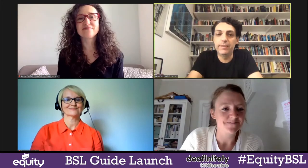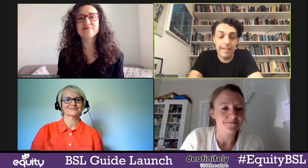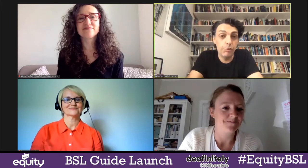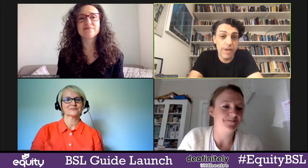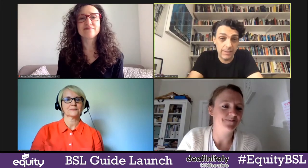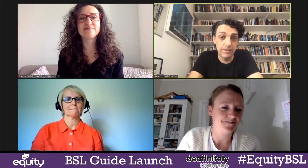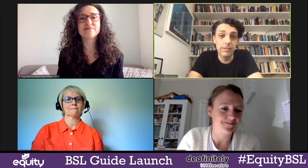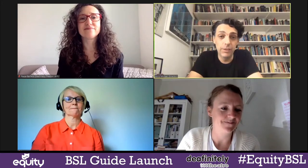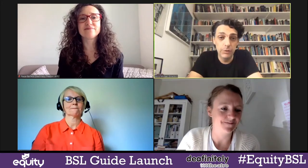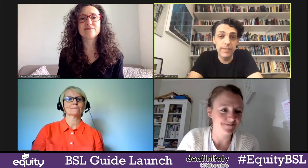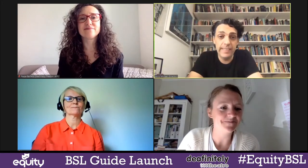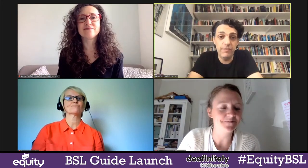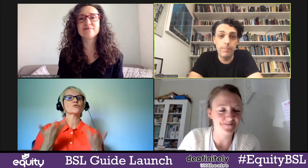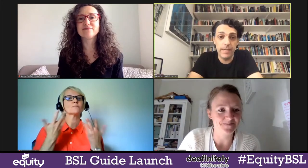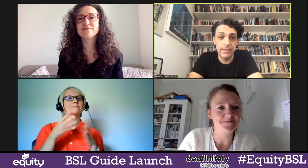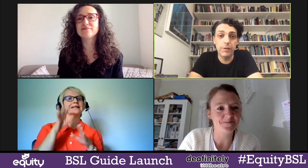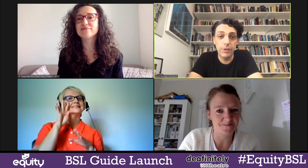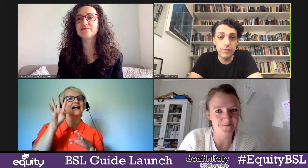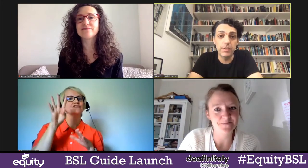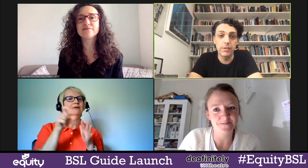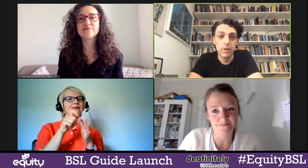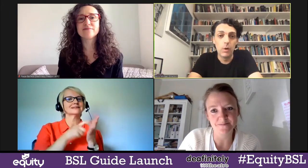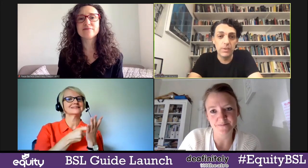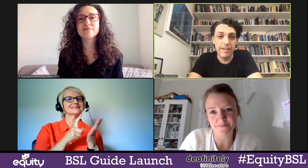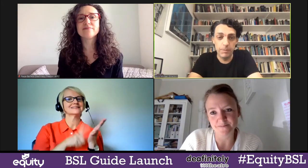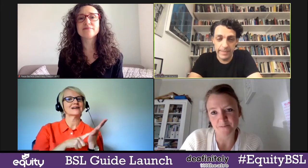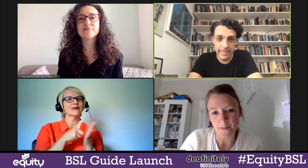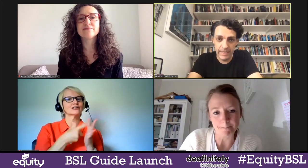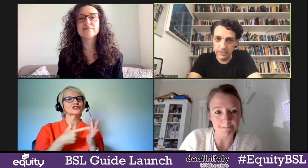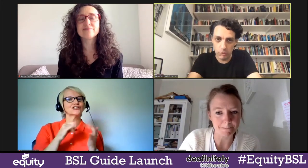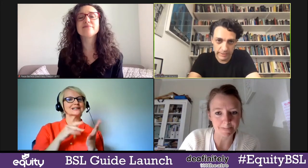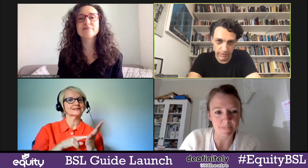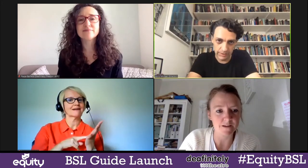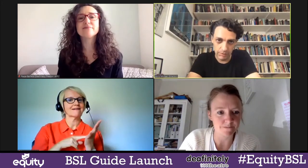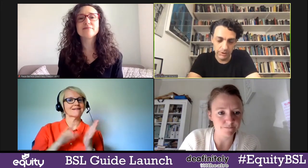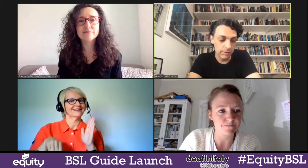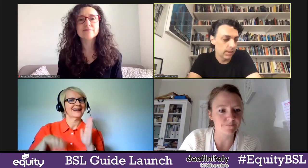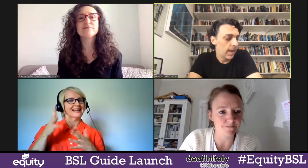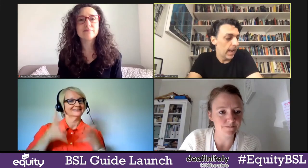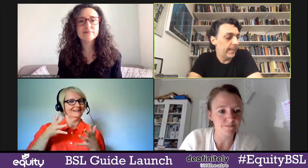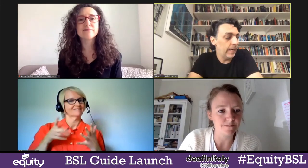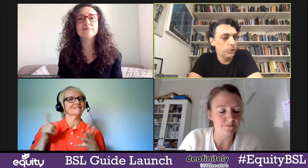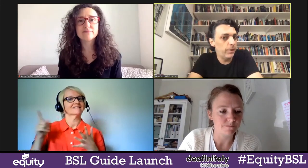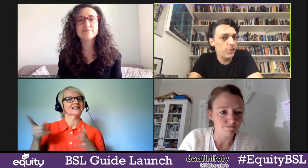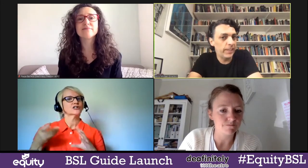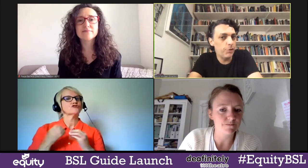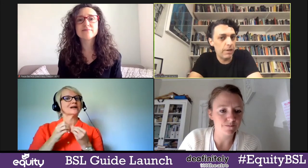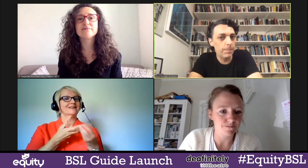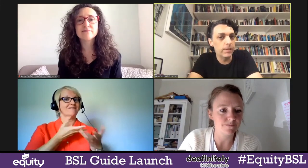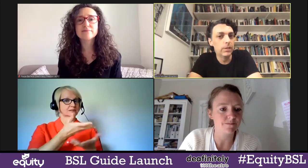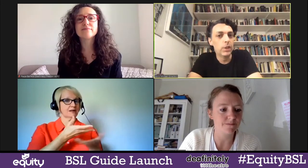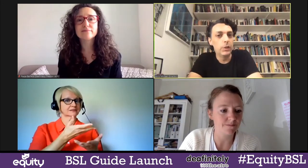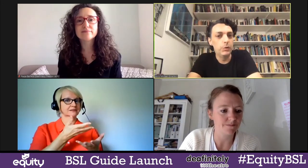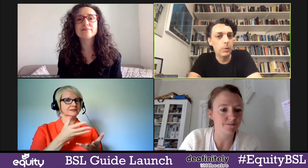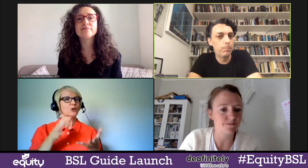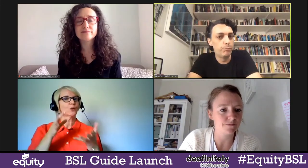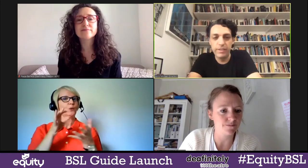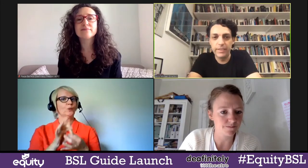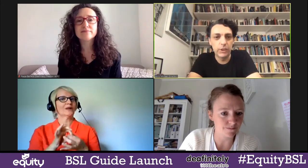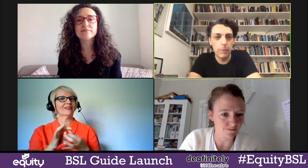Dow Jackson, who's a native BSL user, was there at the beginning as a creative consultant, and he was with Jenny Draper, who's a brilliant interpreter.